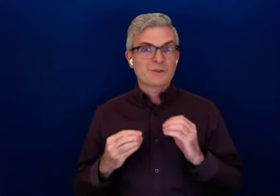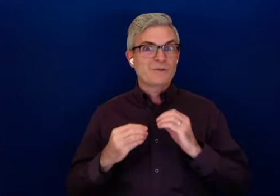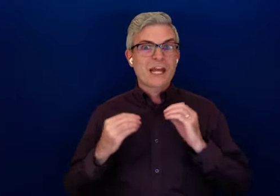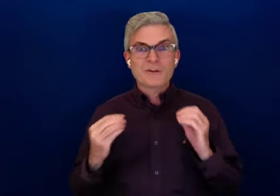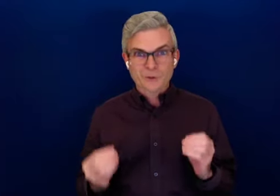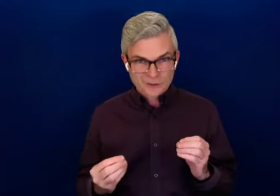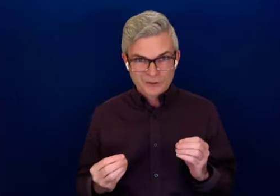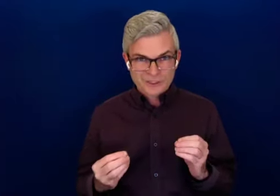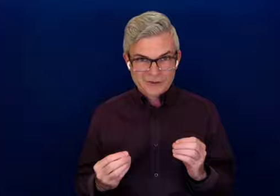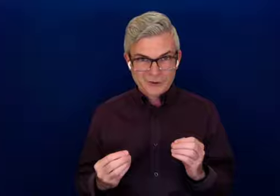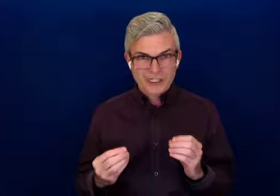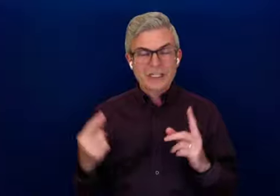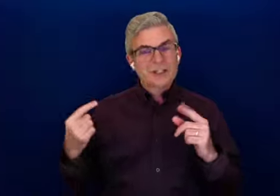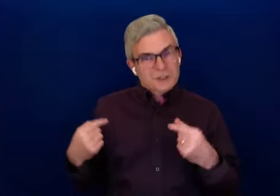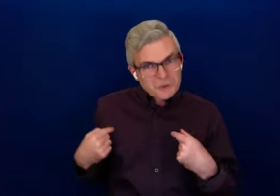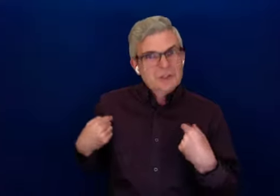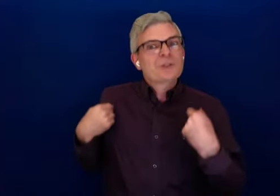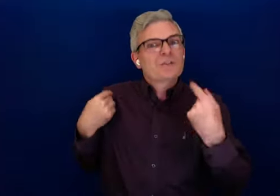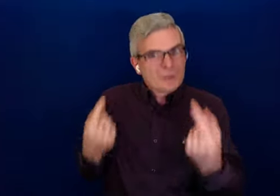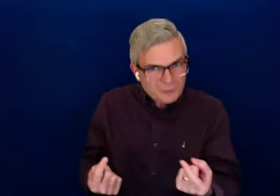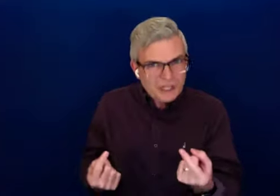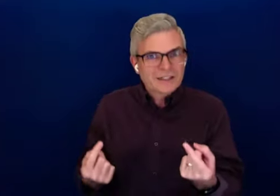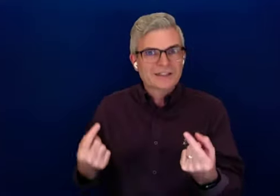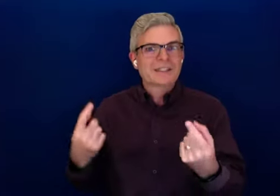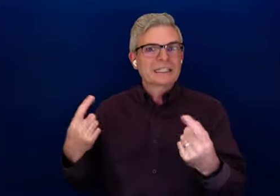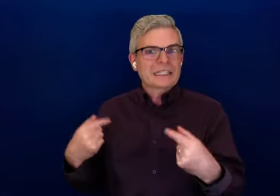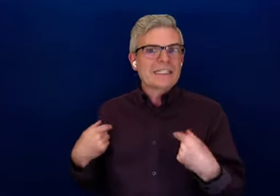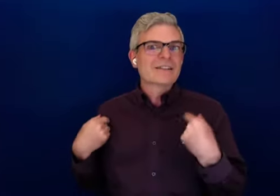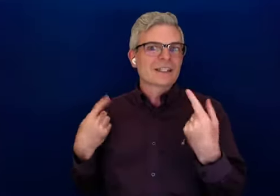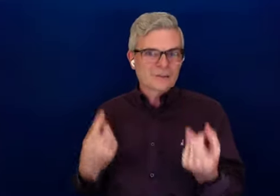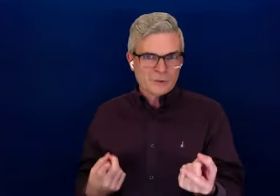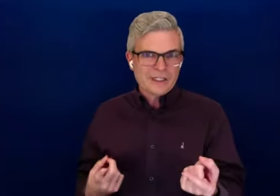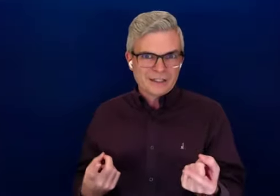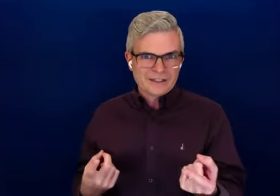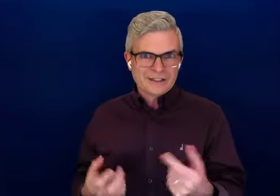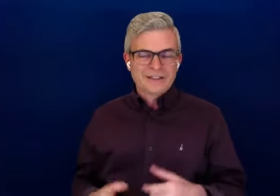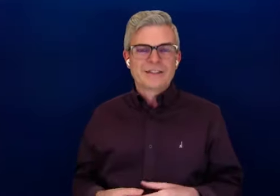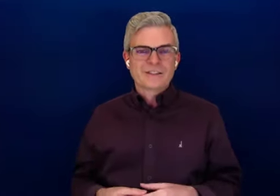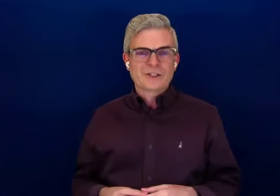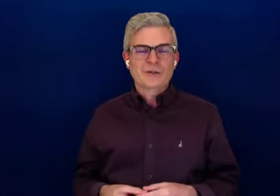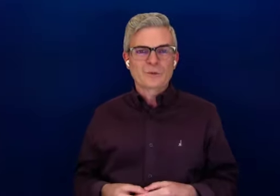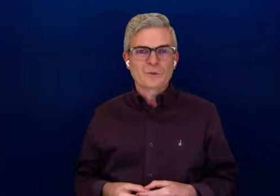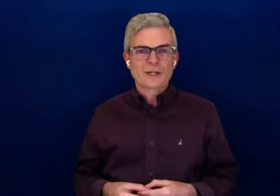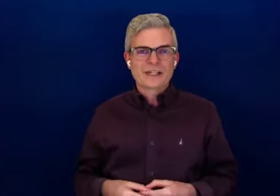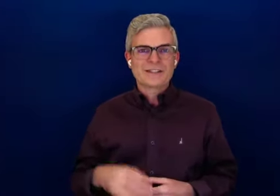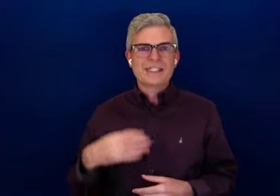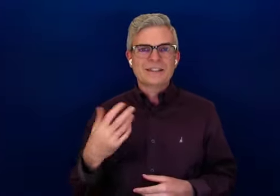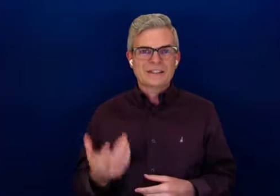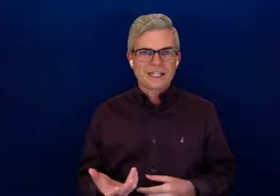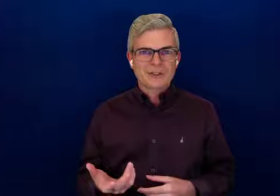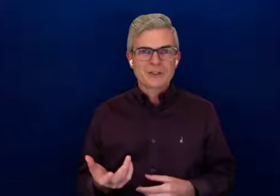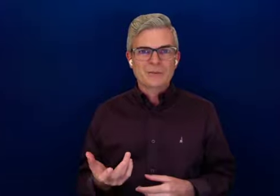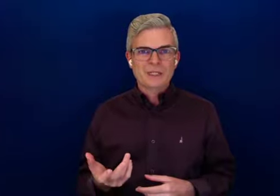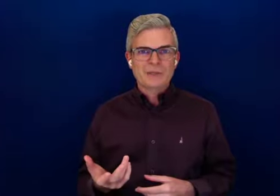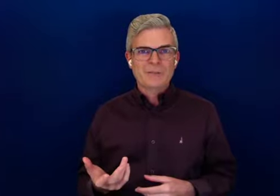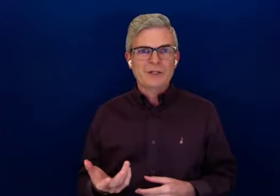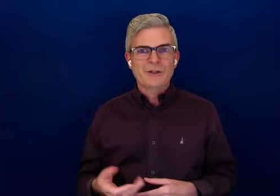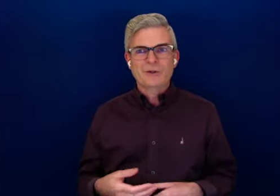you've ever told this story. You should have been practicing at least this week. So what I see tonight should be maybe